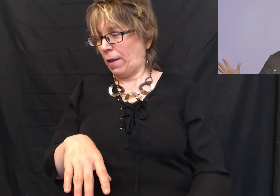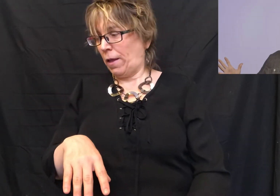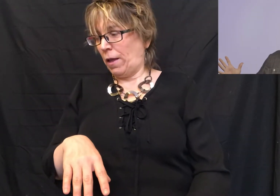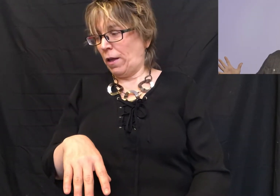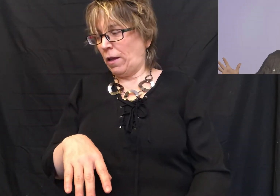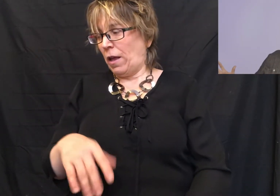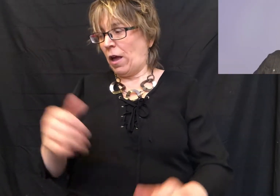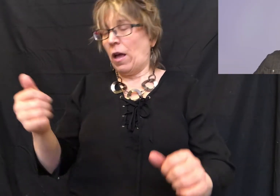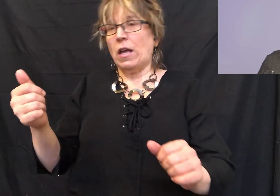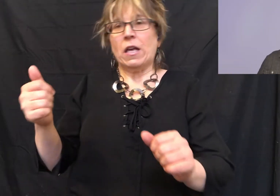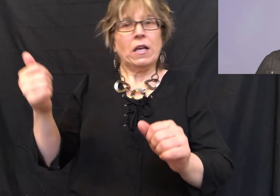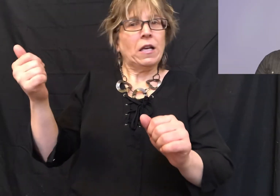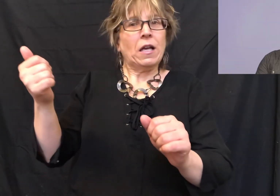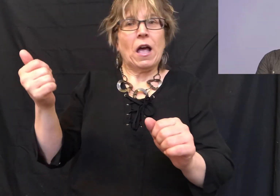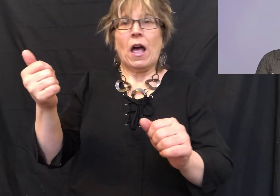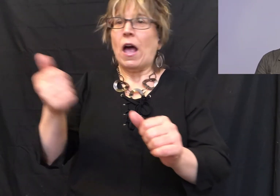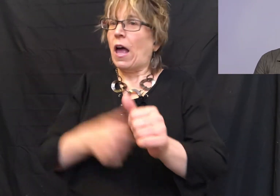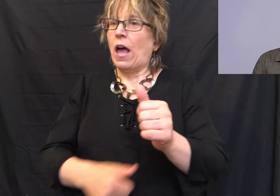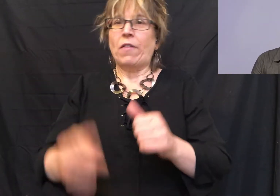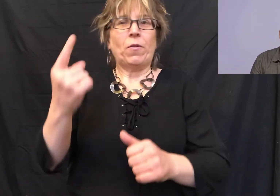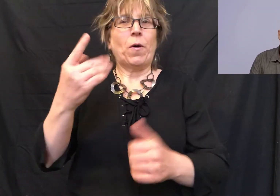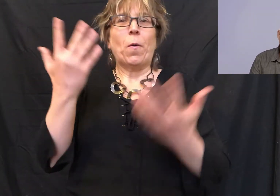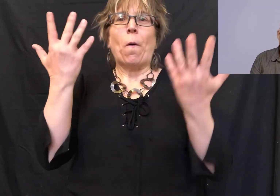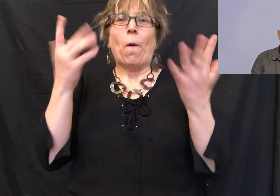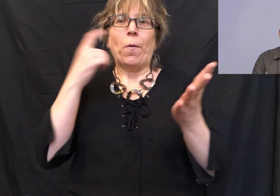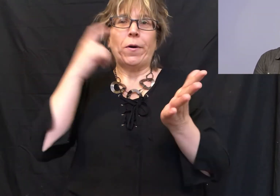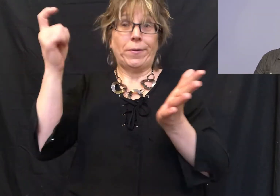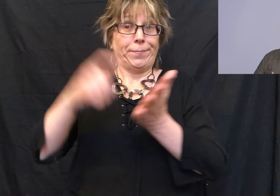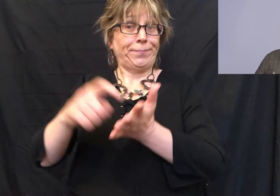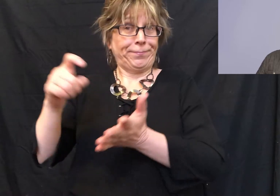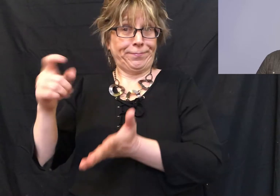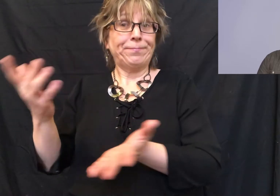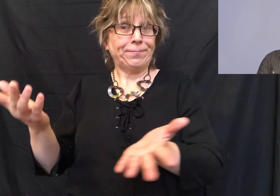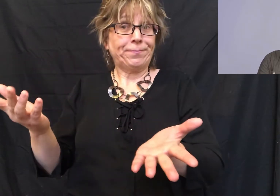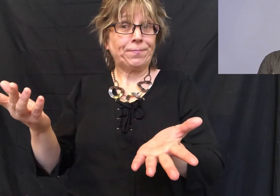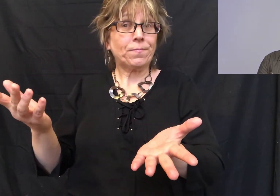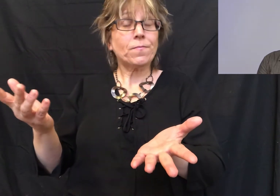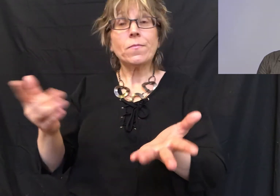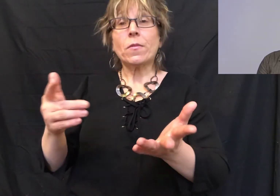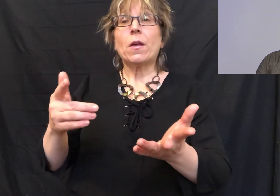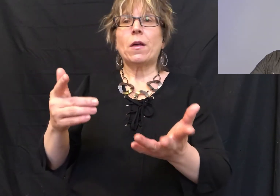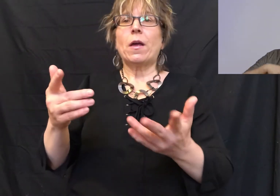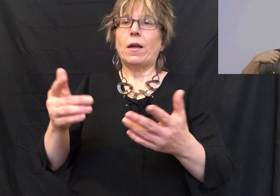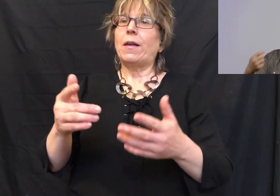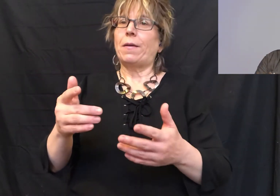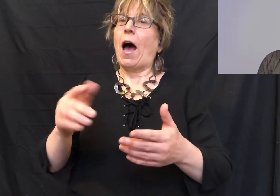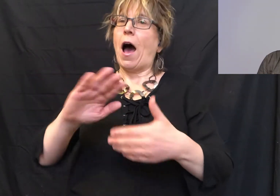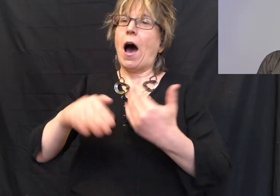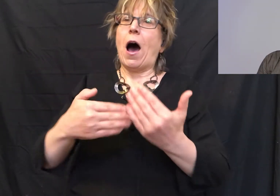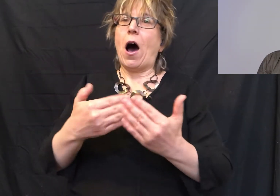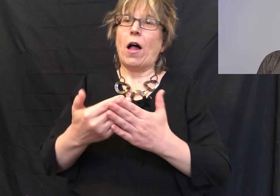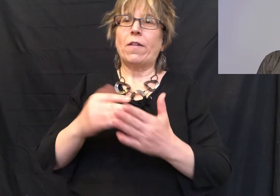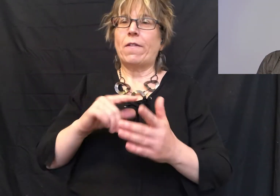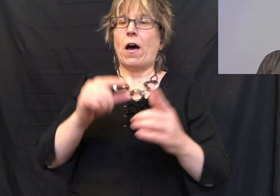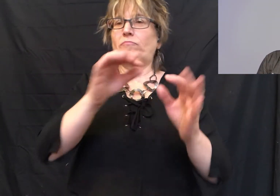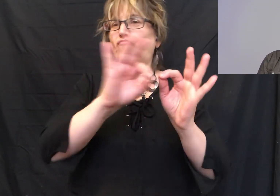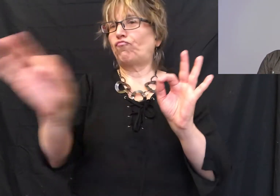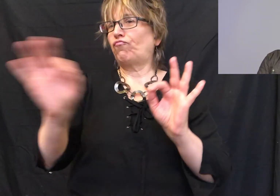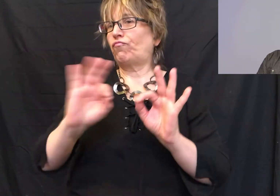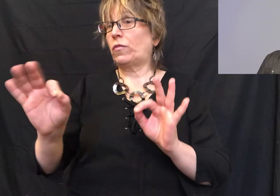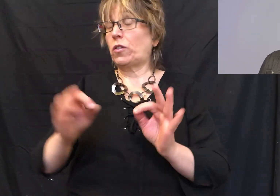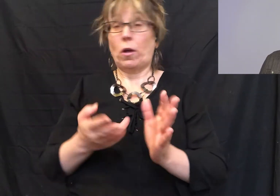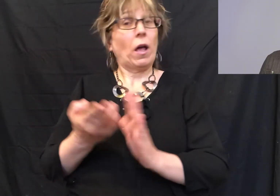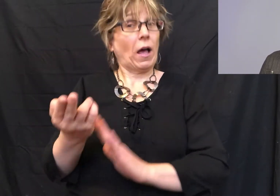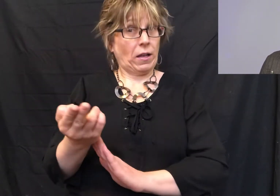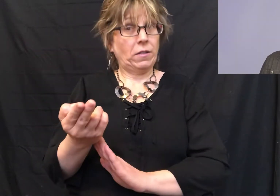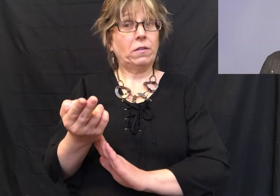like this. Everybody already sees it. Our soul already leaks. It comes out in our words. So